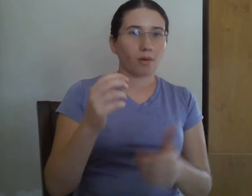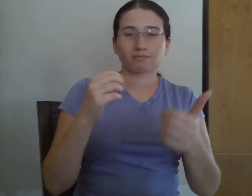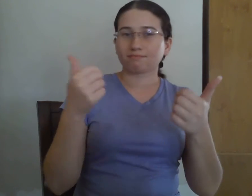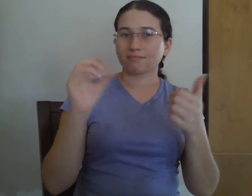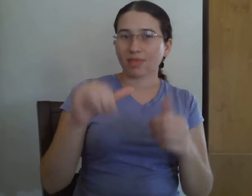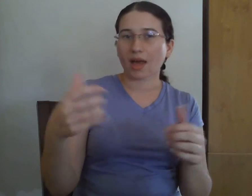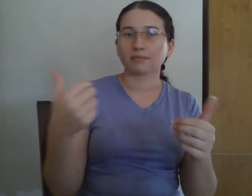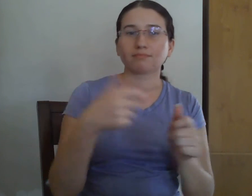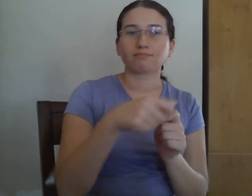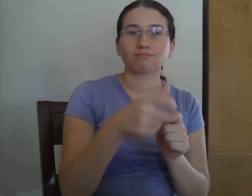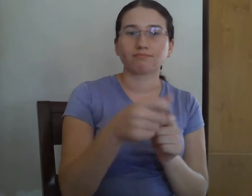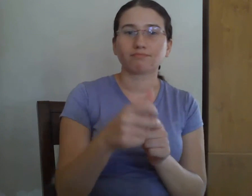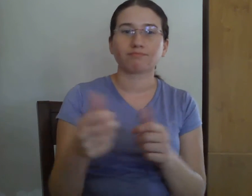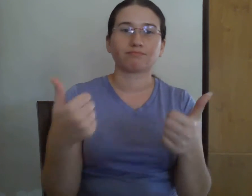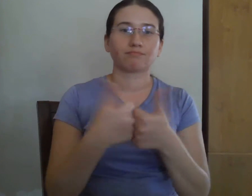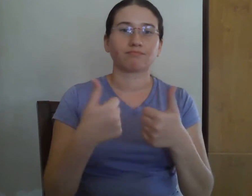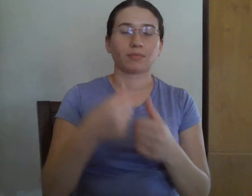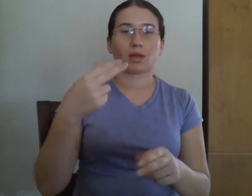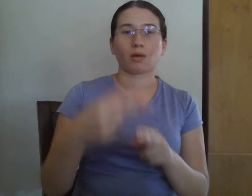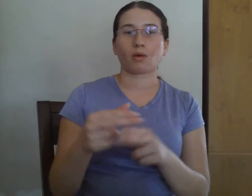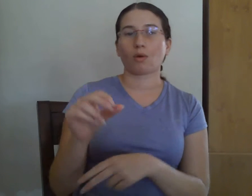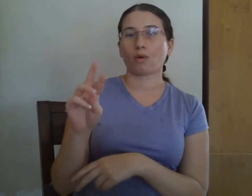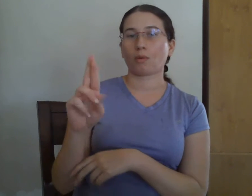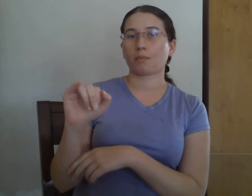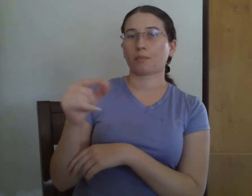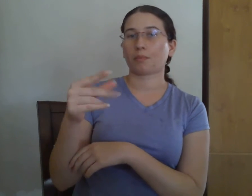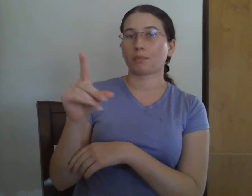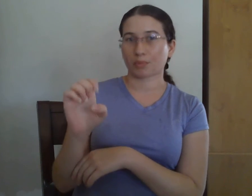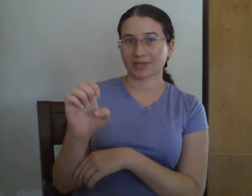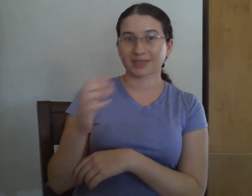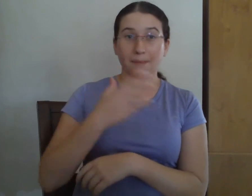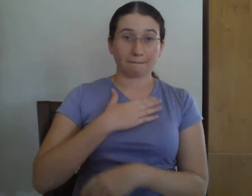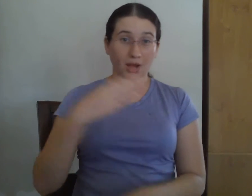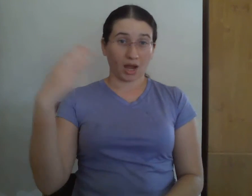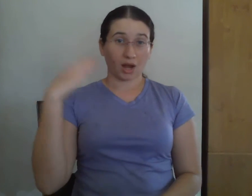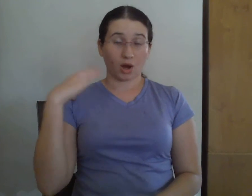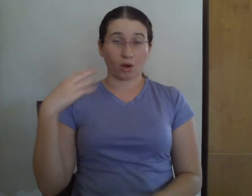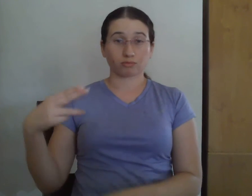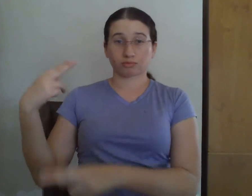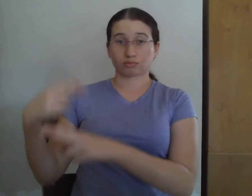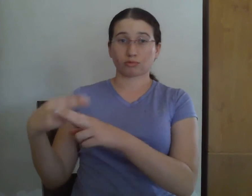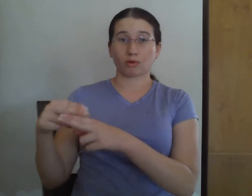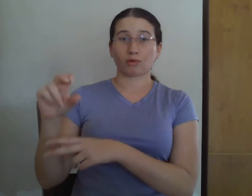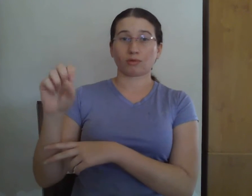My bridge coach, Sharon Osberg, says there are more pictures of the back of her head than anyone else's in the world.